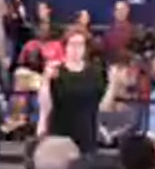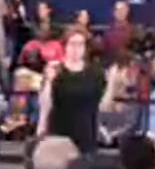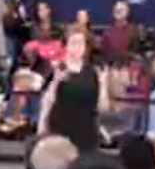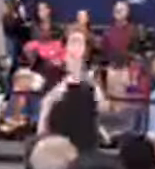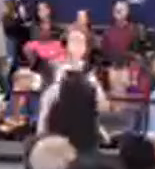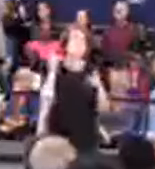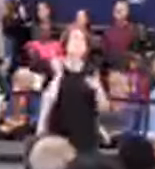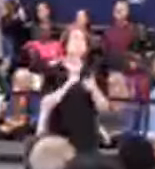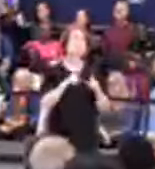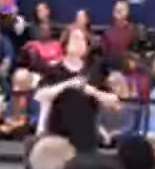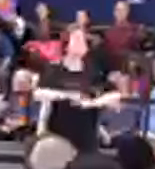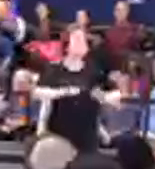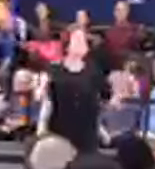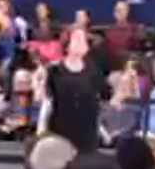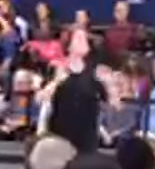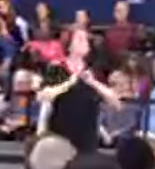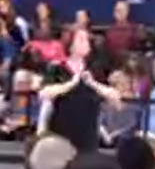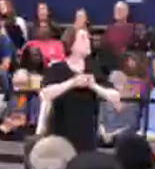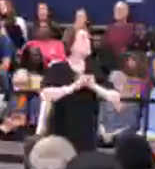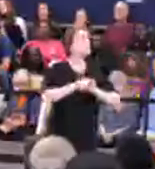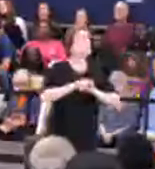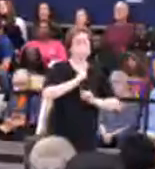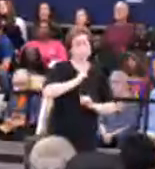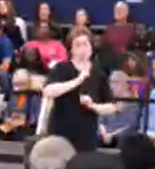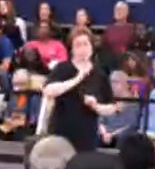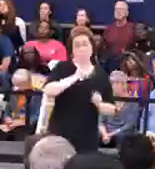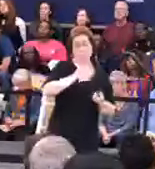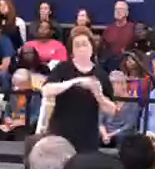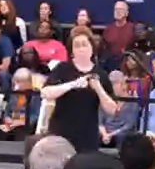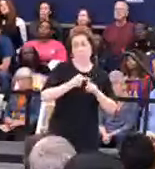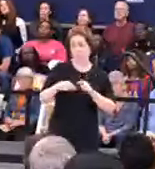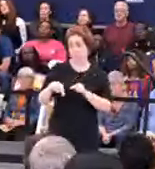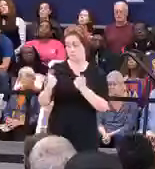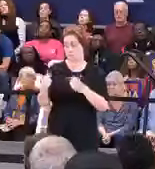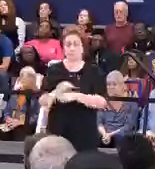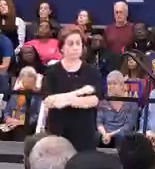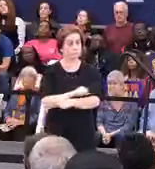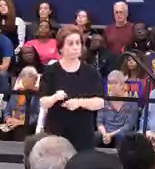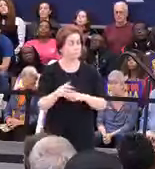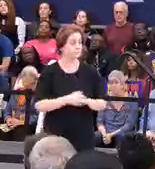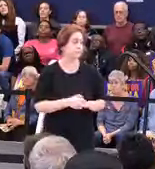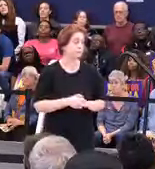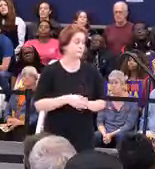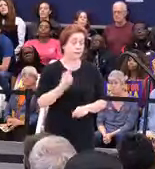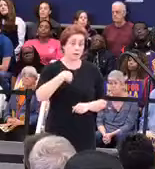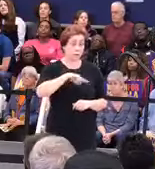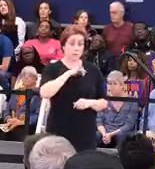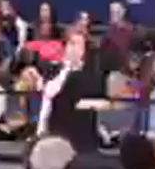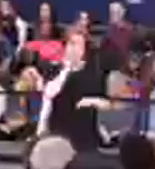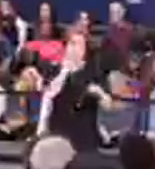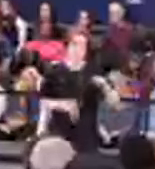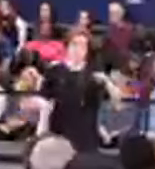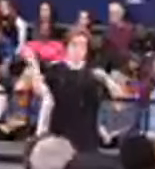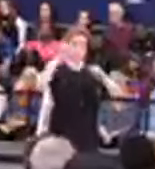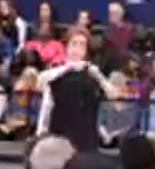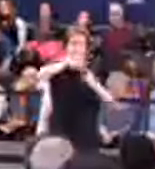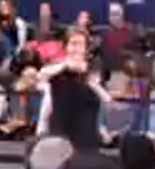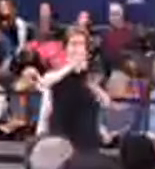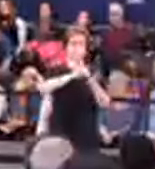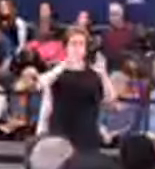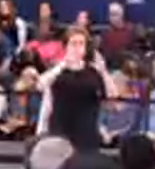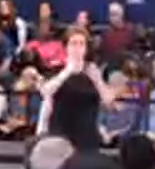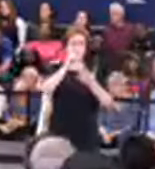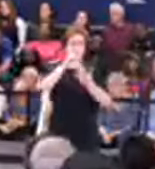And then here are the differences between me and my friends on the debate stage. We're not going to increase middle class